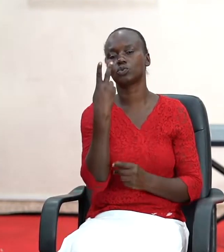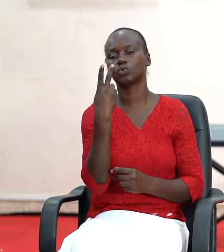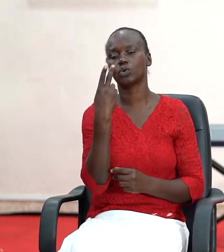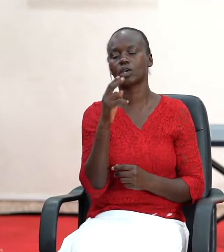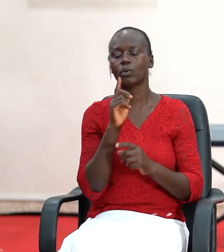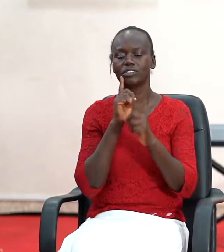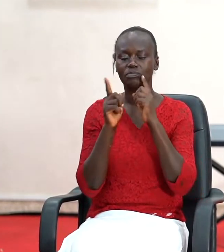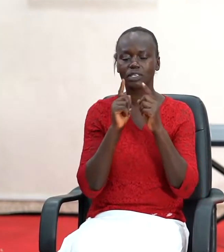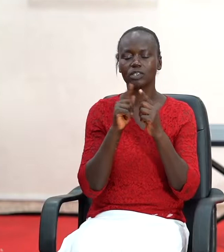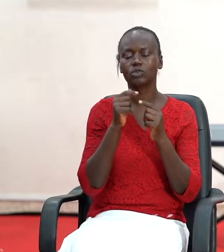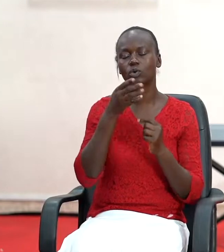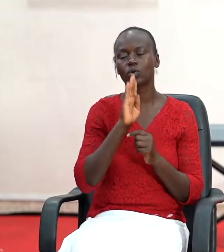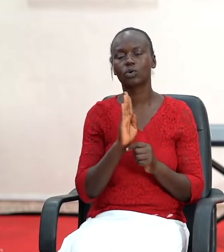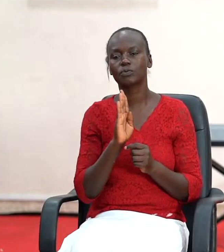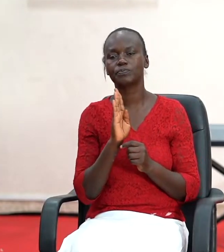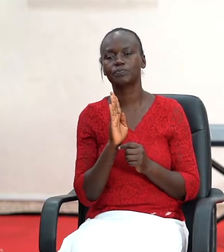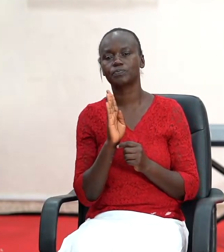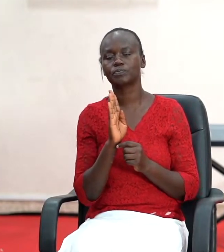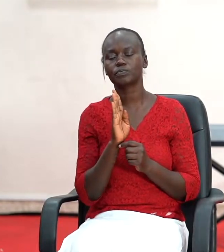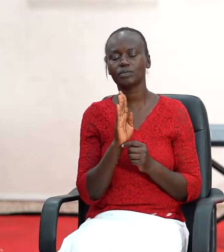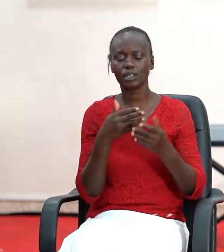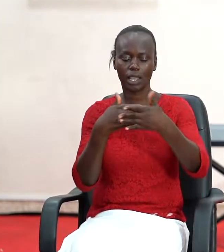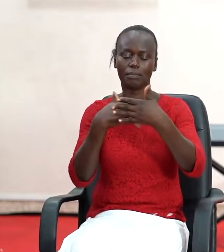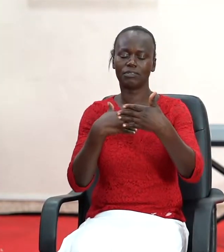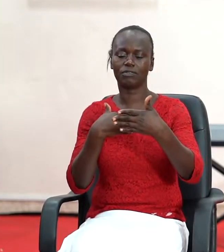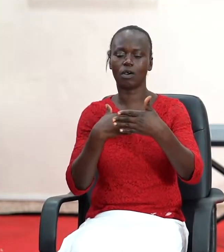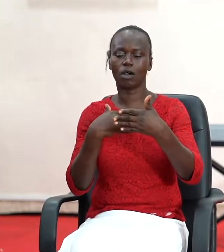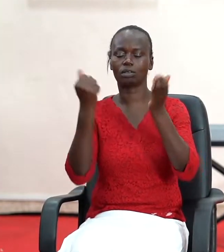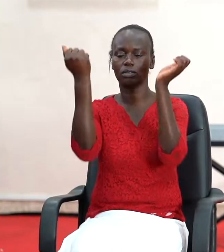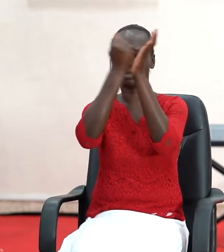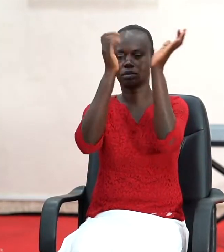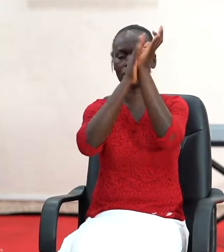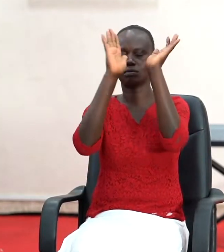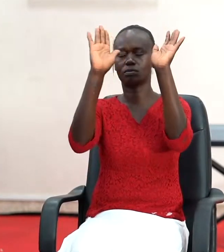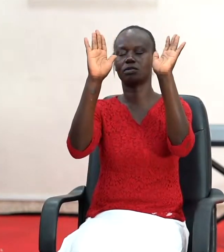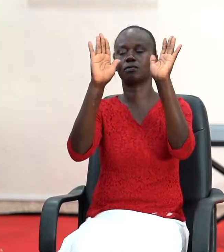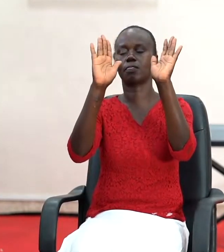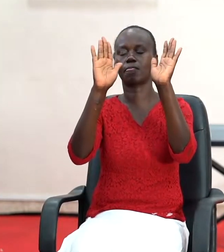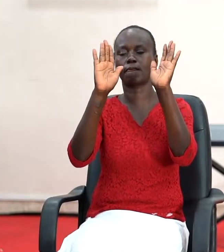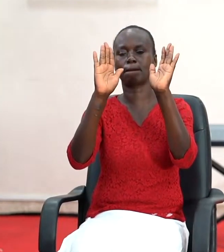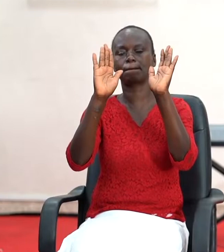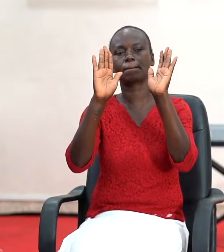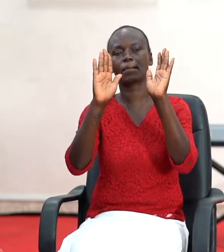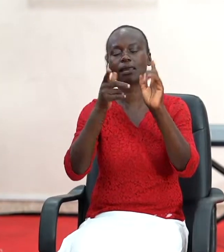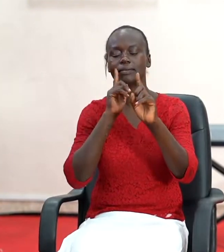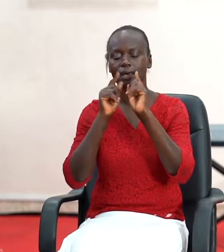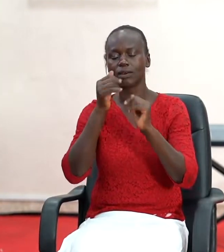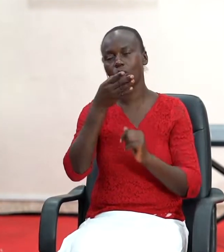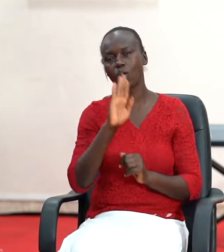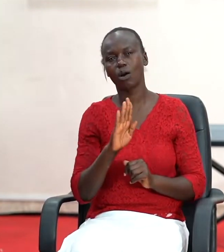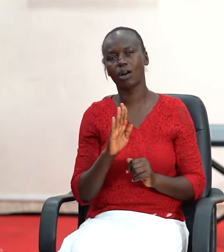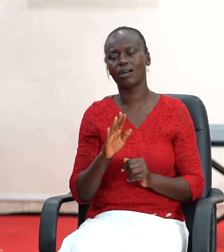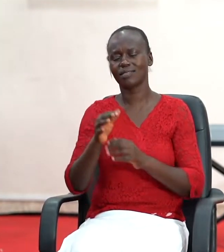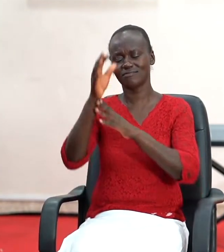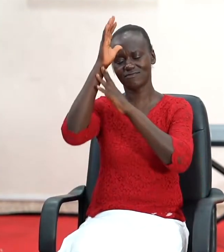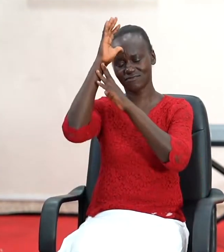alikuwa naomba. Na aliku, just before his crucifixion, you know, at the Garden of Gethsemane. So anaambia God aje, Father,